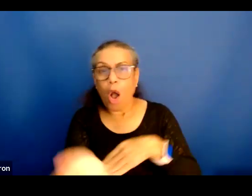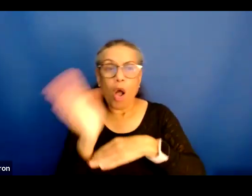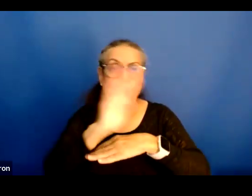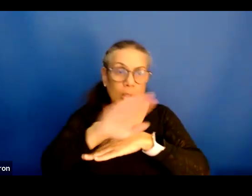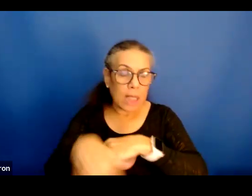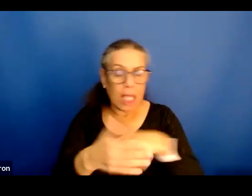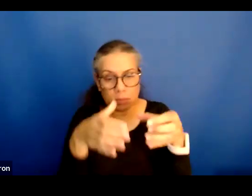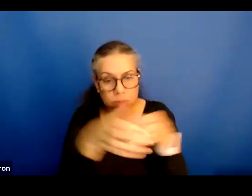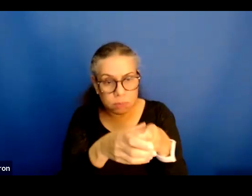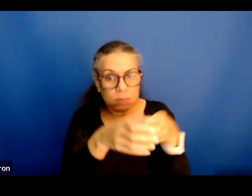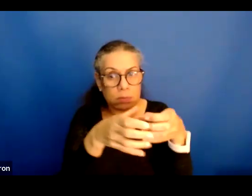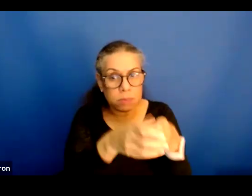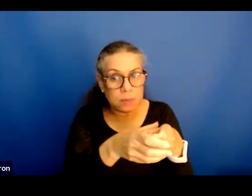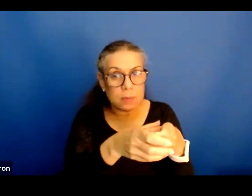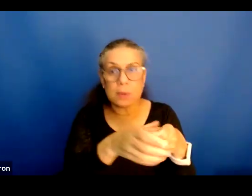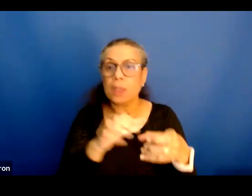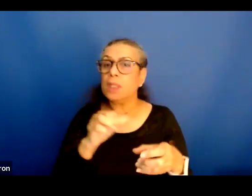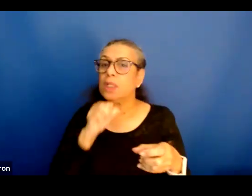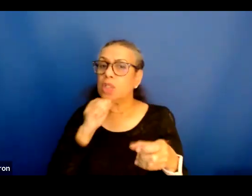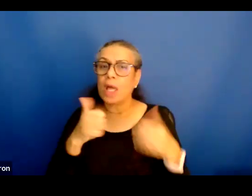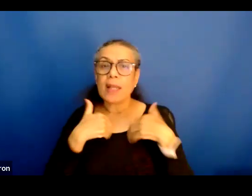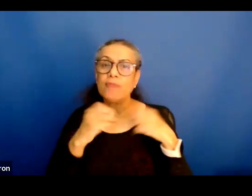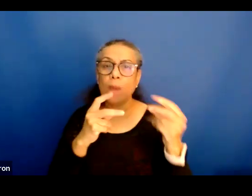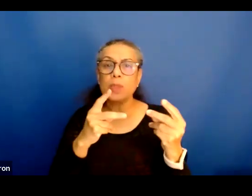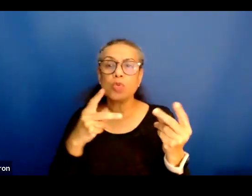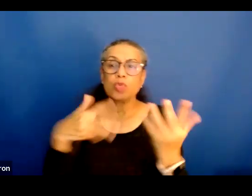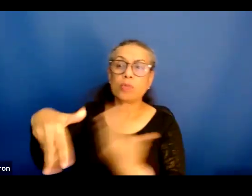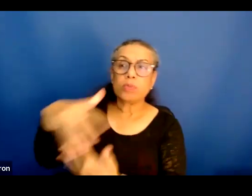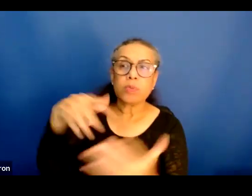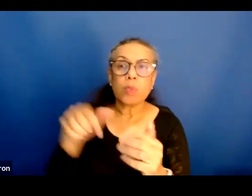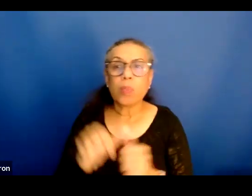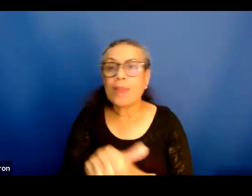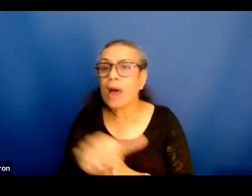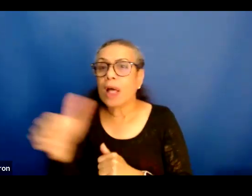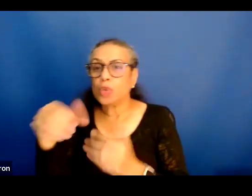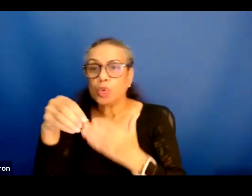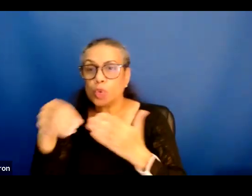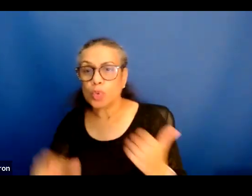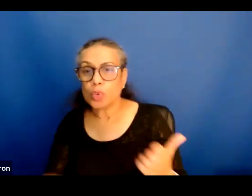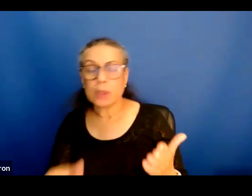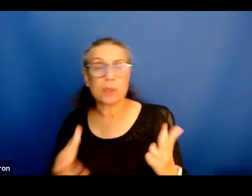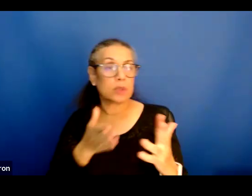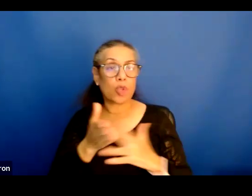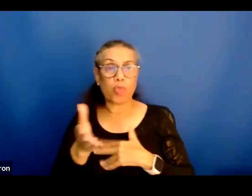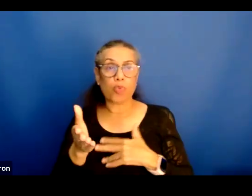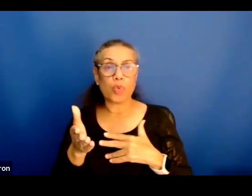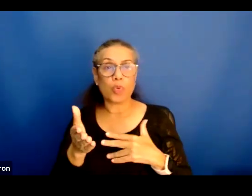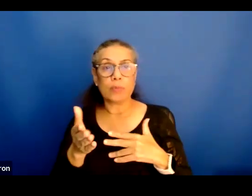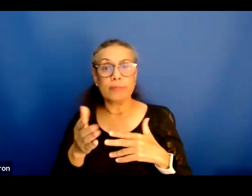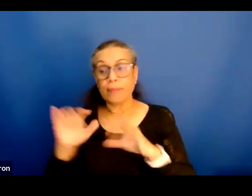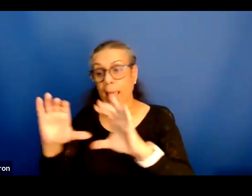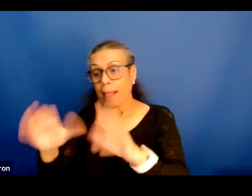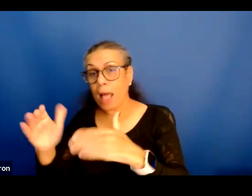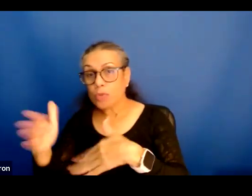there weren't many opportunities for inclusion in either through other classrooms,